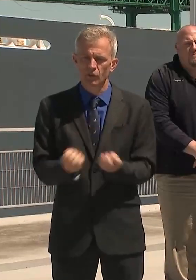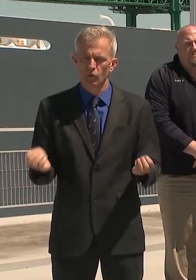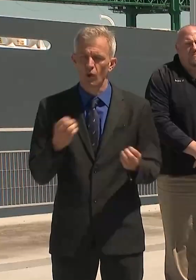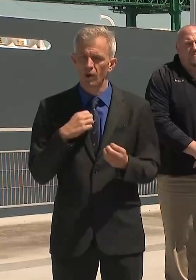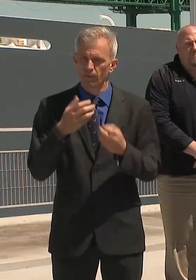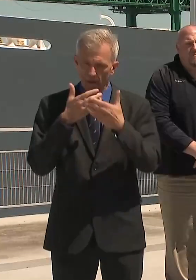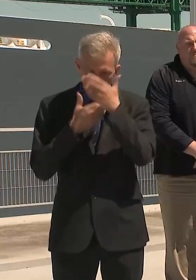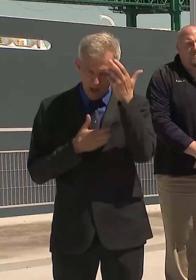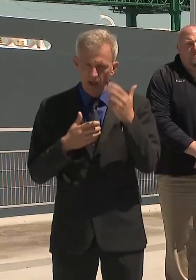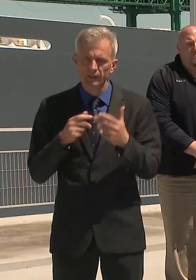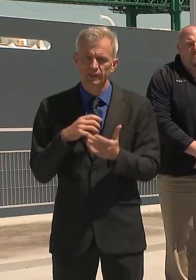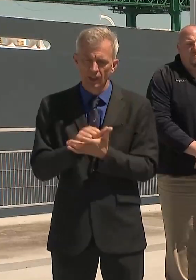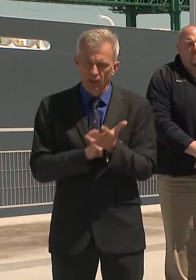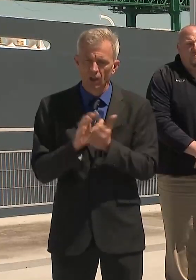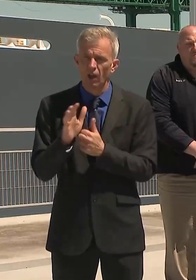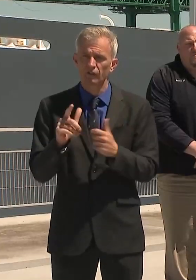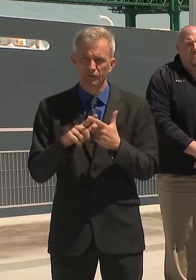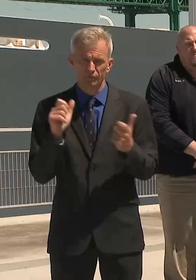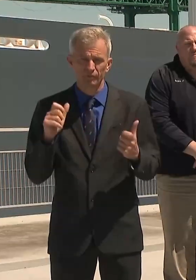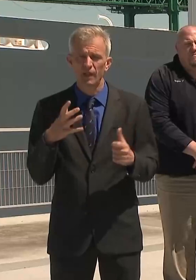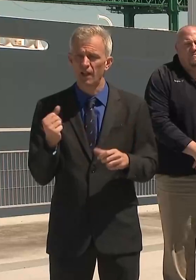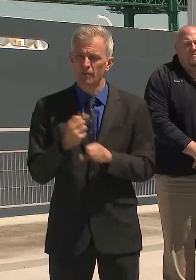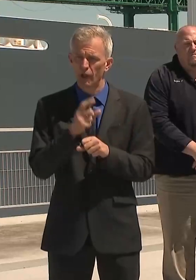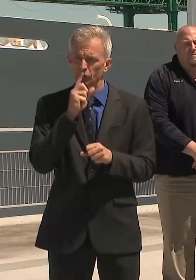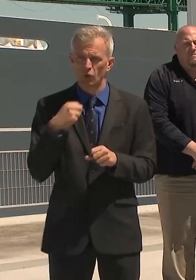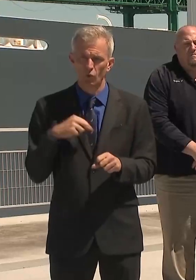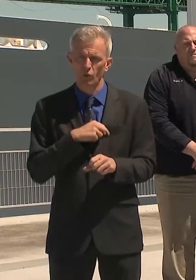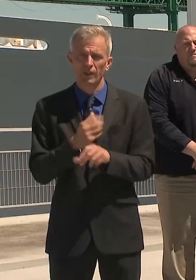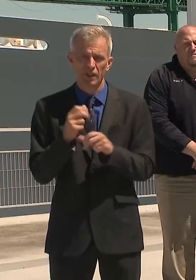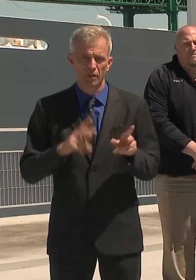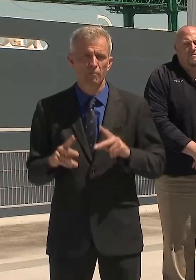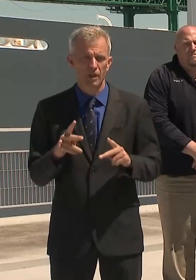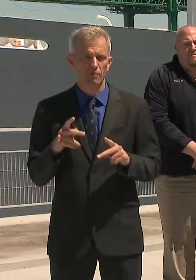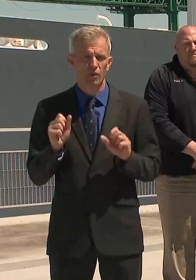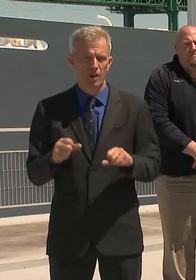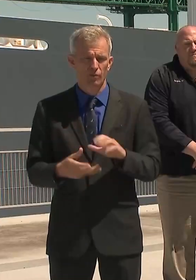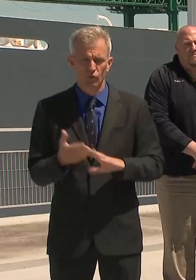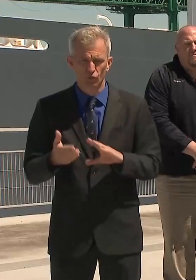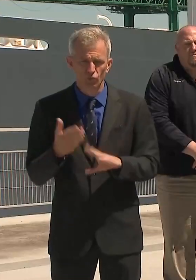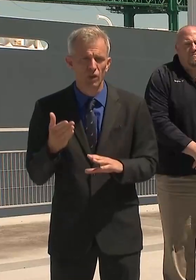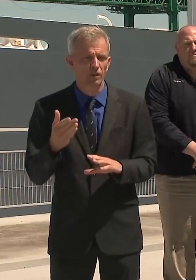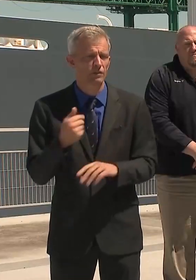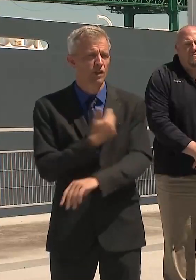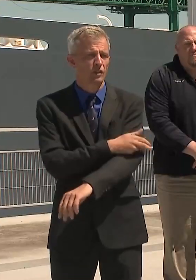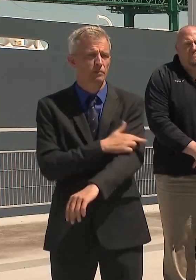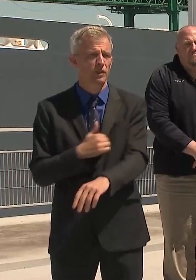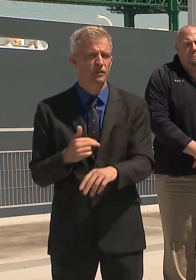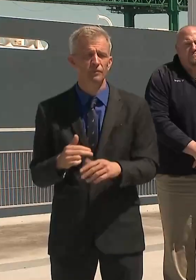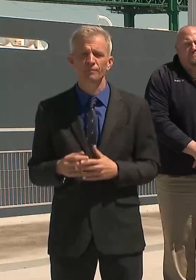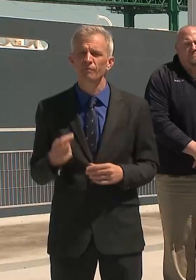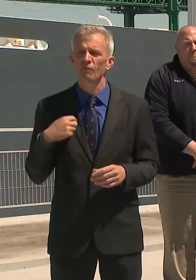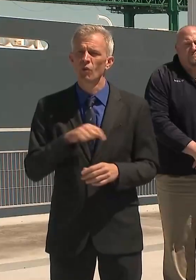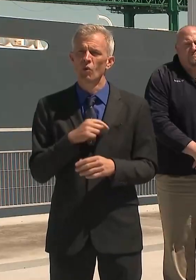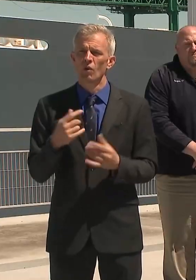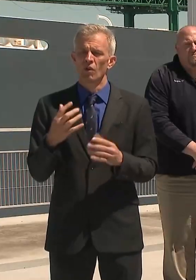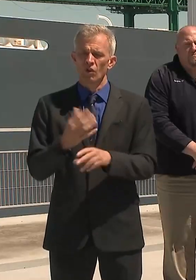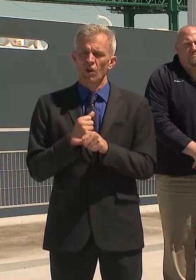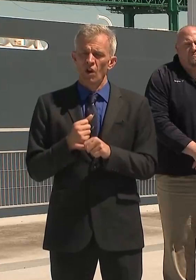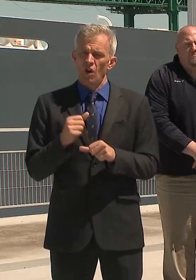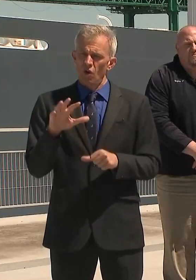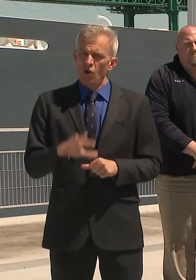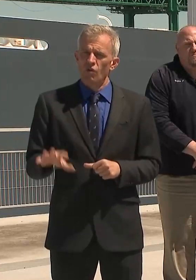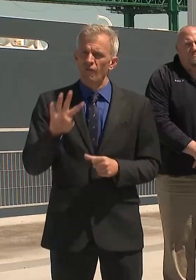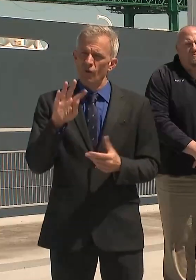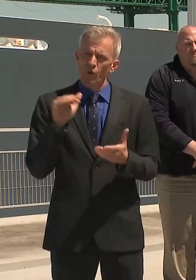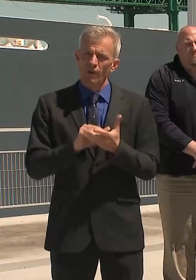that fully operational. We are in the process now of having secured roughly 4,000 beds of